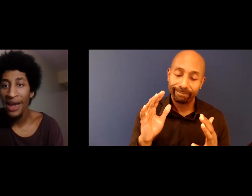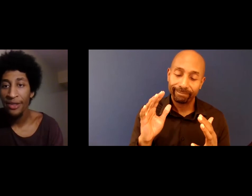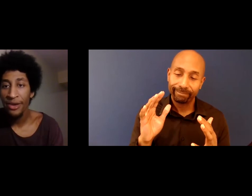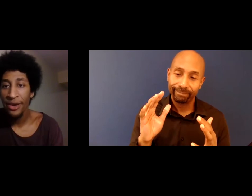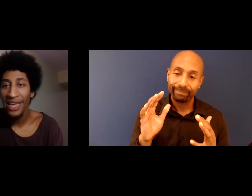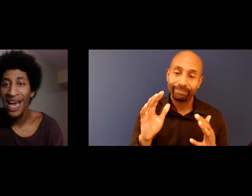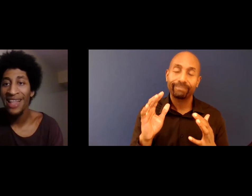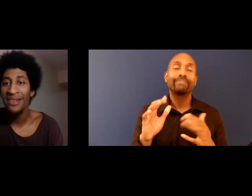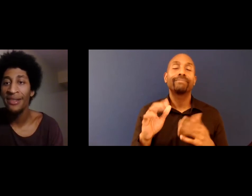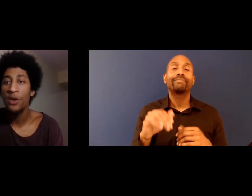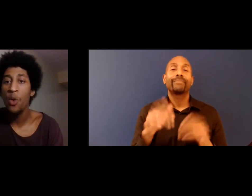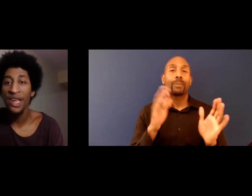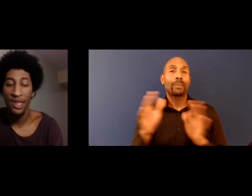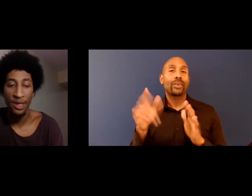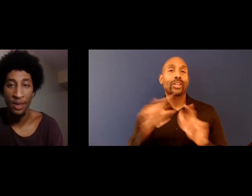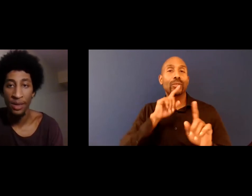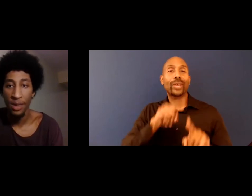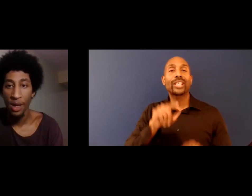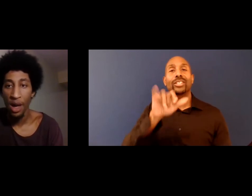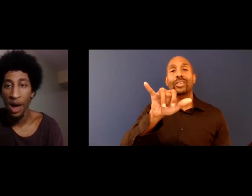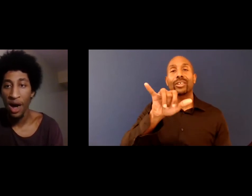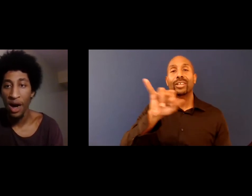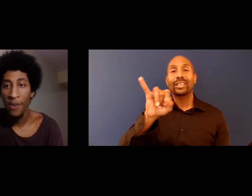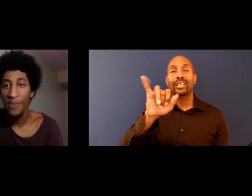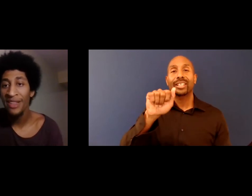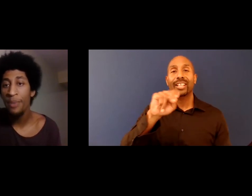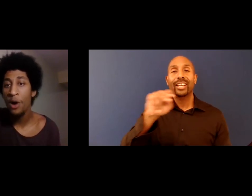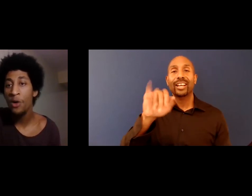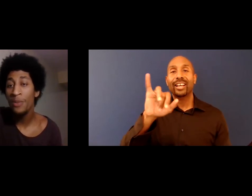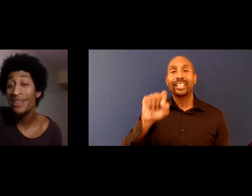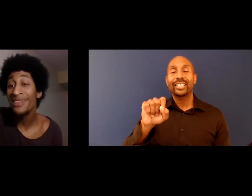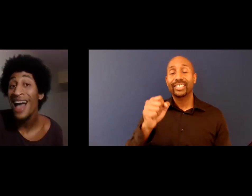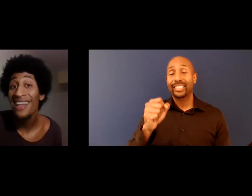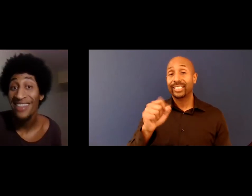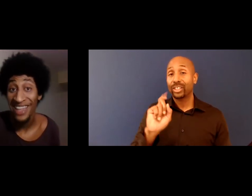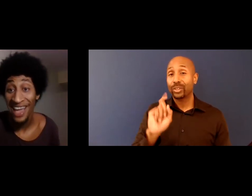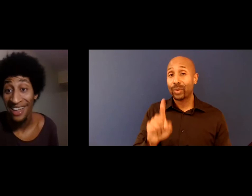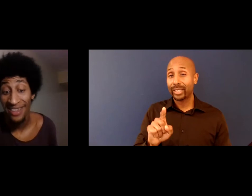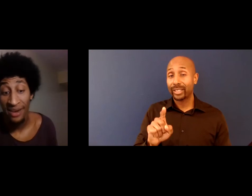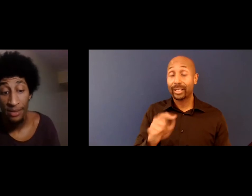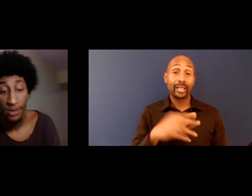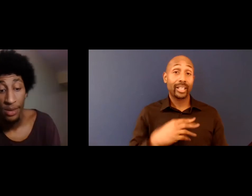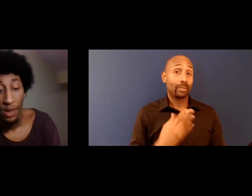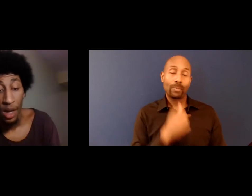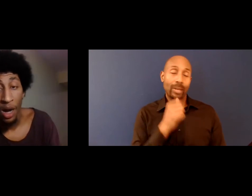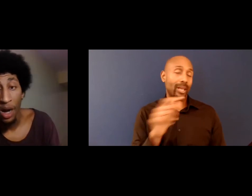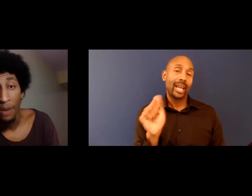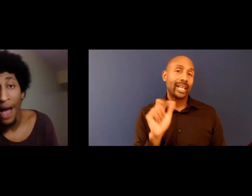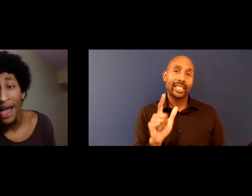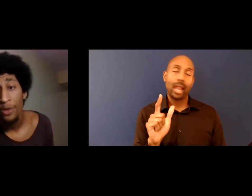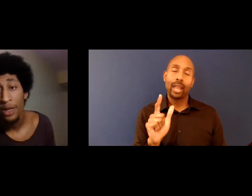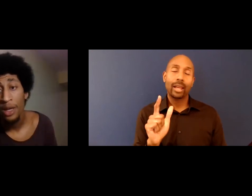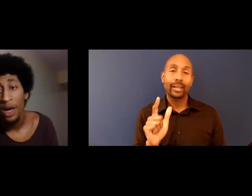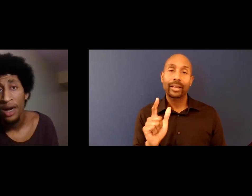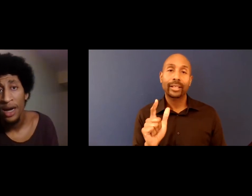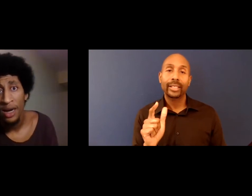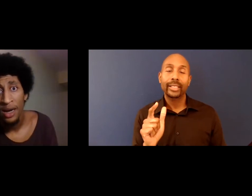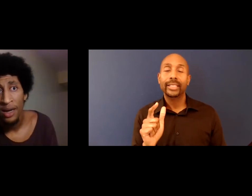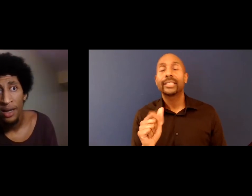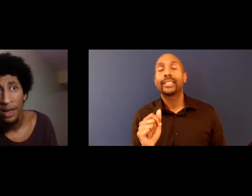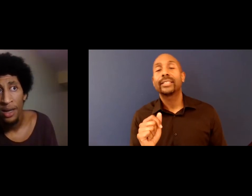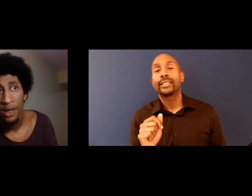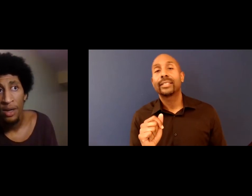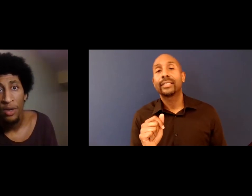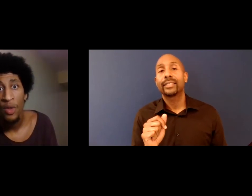To answer Giannis's question, this poem is not in ASL. I would